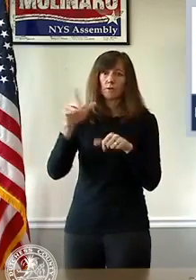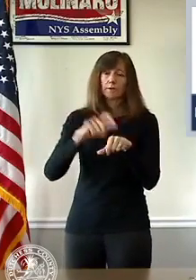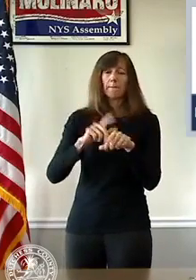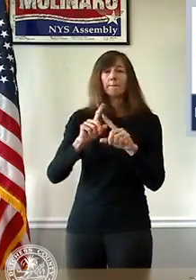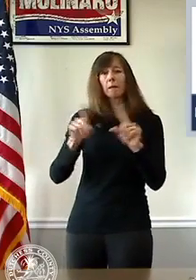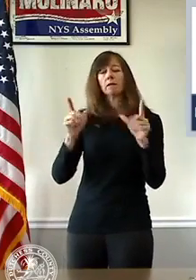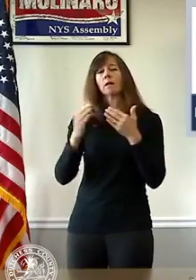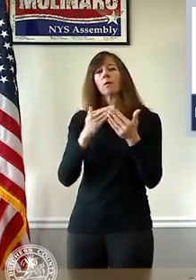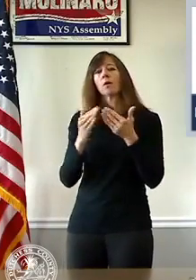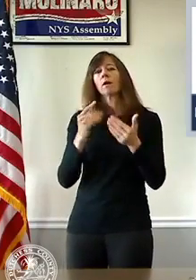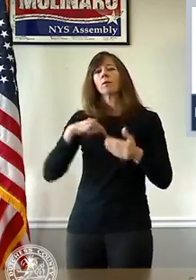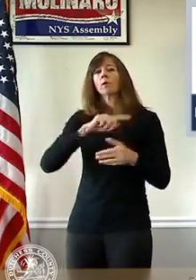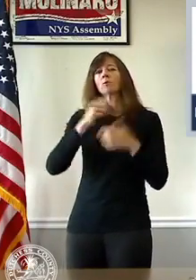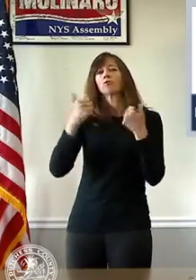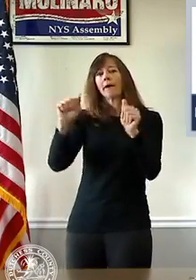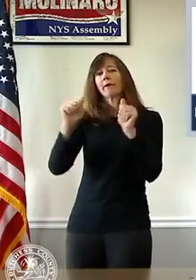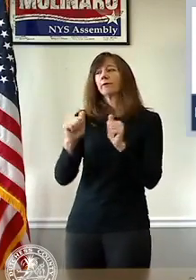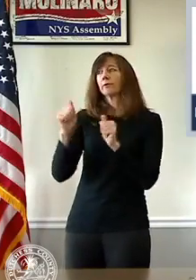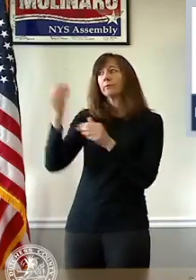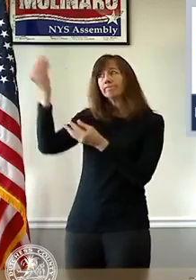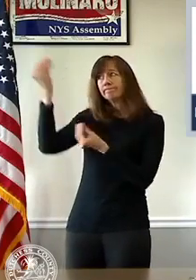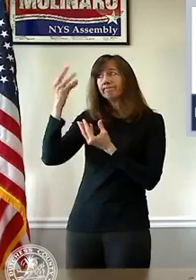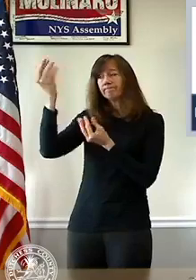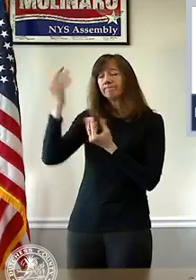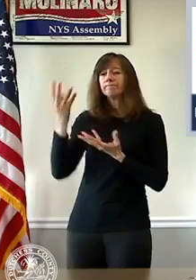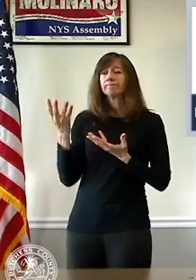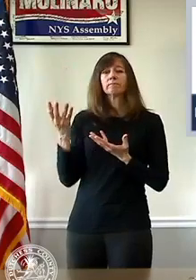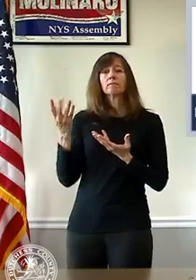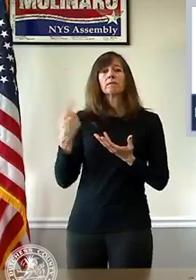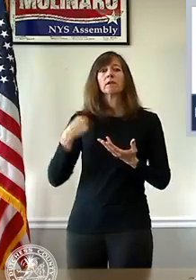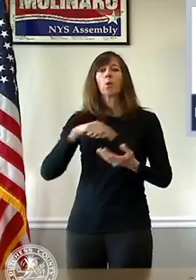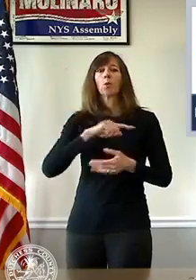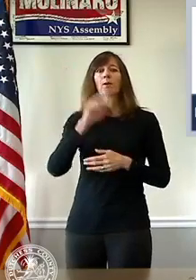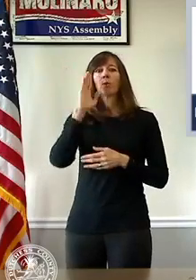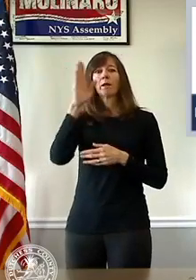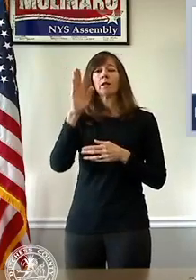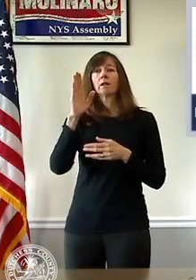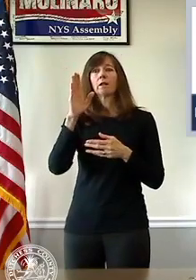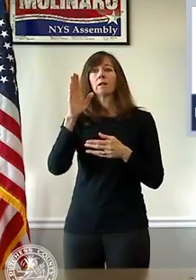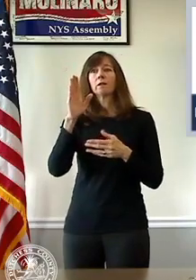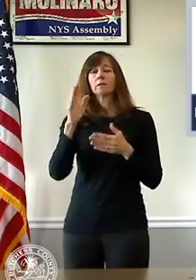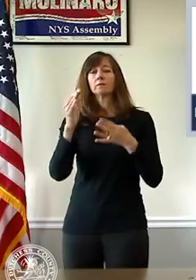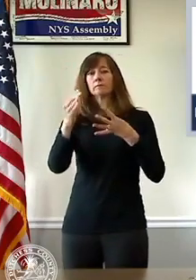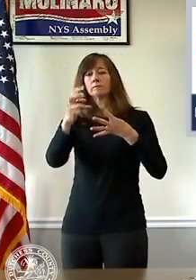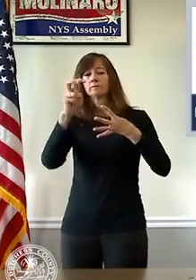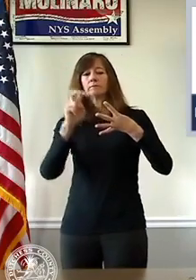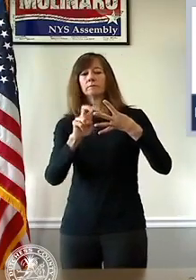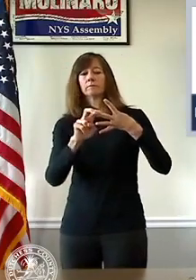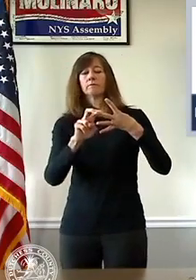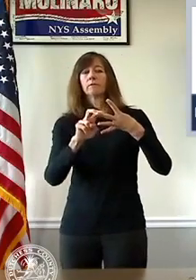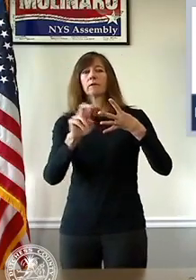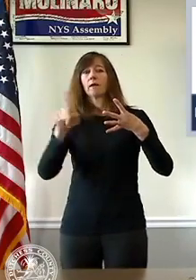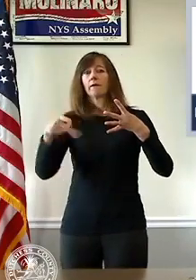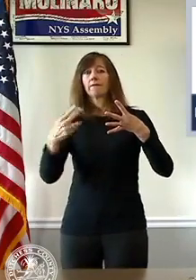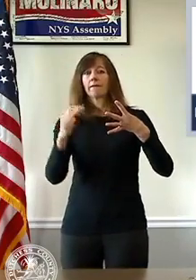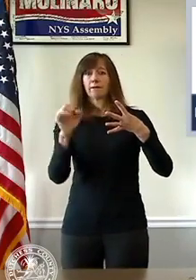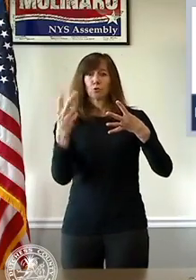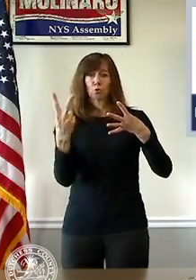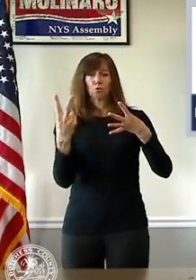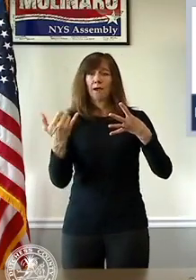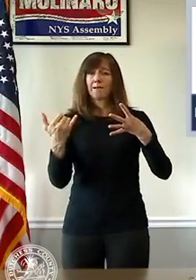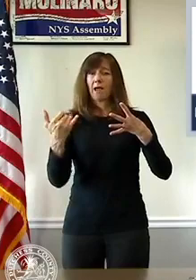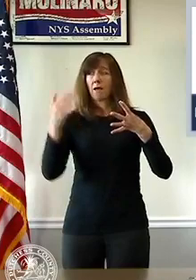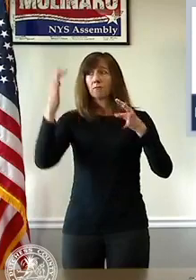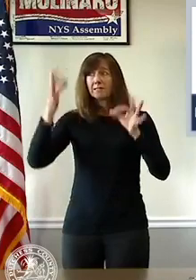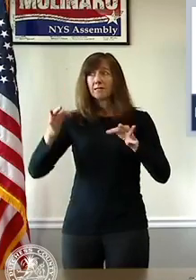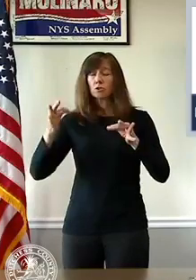is that we will learn that we're moving to phase. We will learn that we're moving to phase 2 on June 9th until we're not. And what I mean